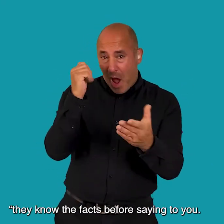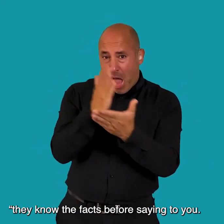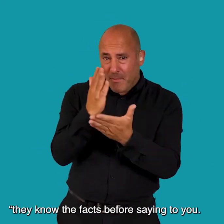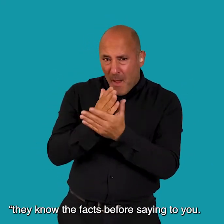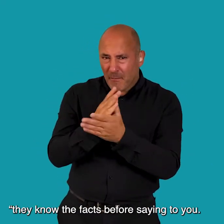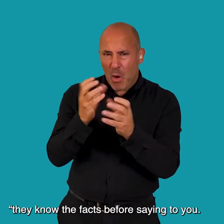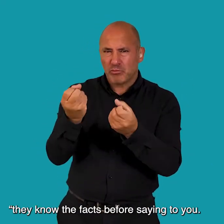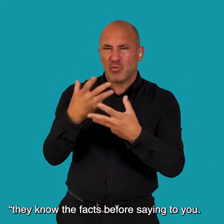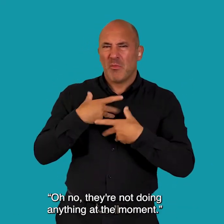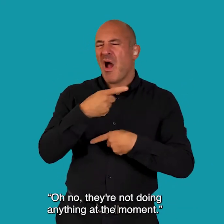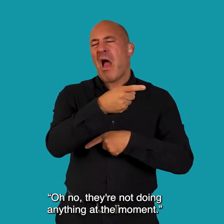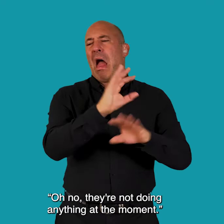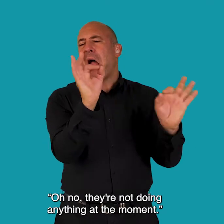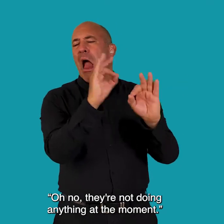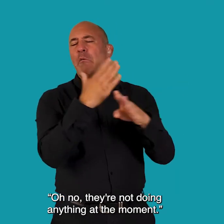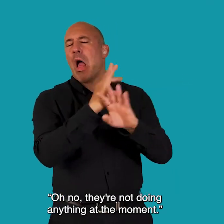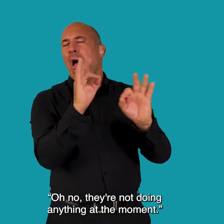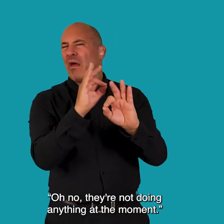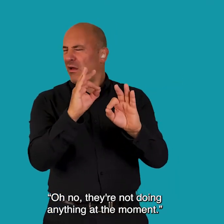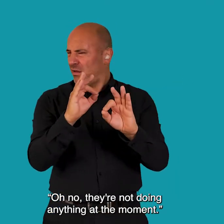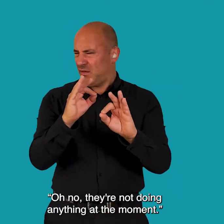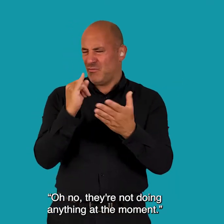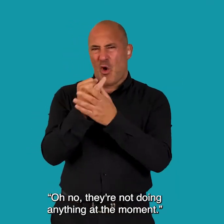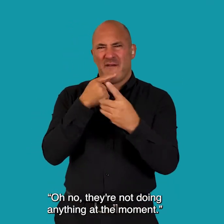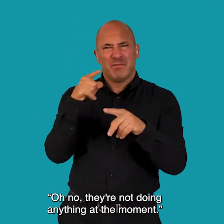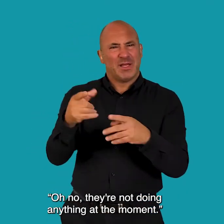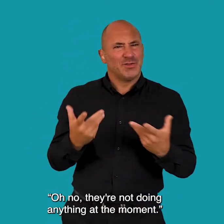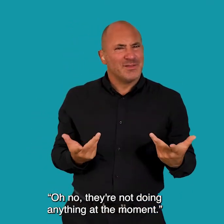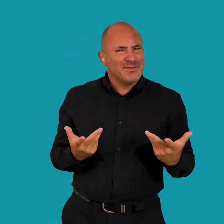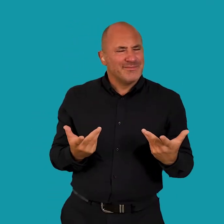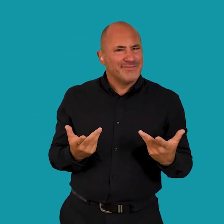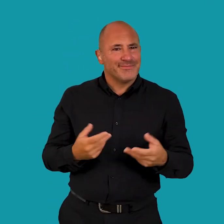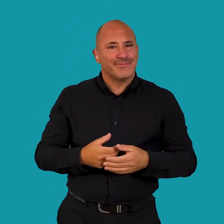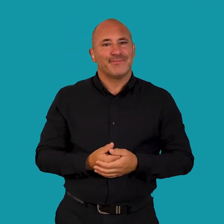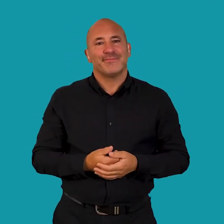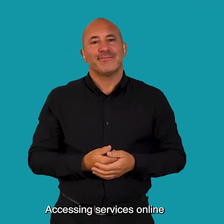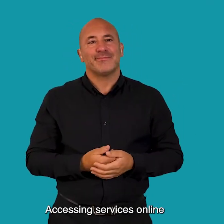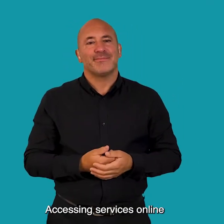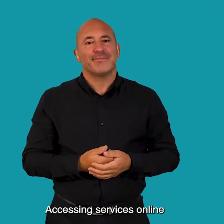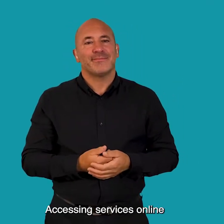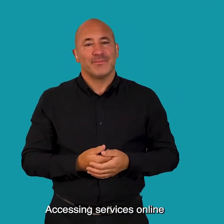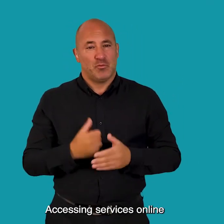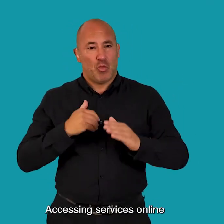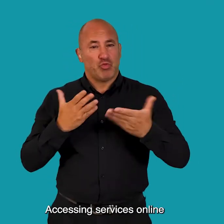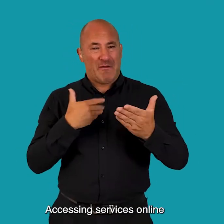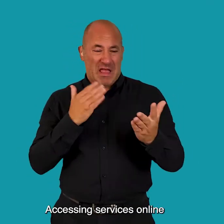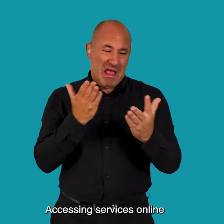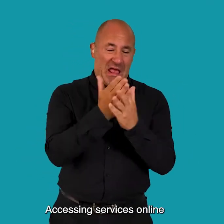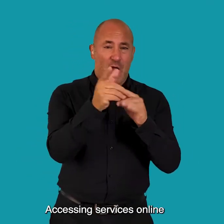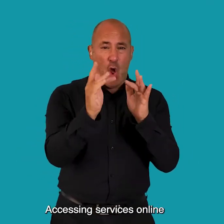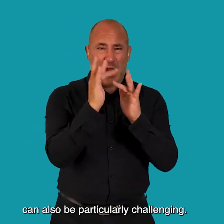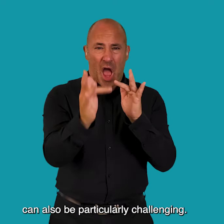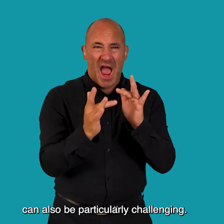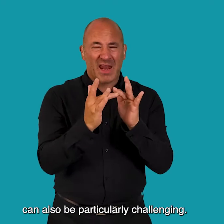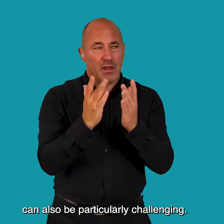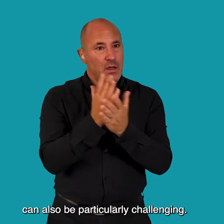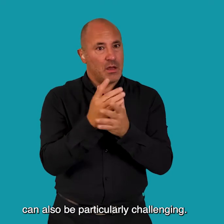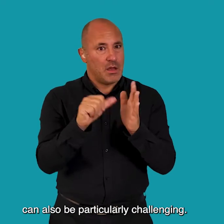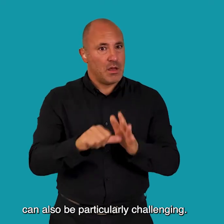saying to you, 'Oh no, they're not doing anything at the moment.' Accessing services online can also be